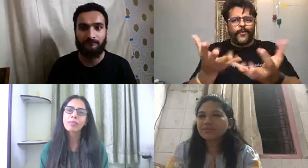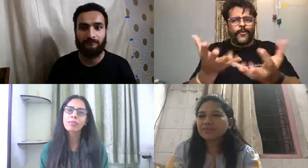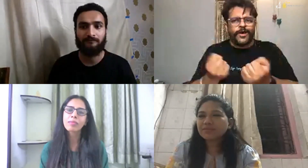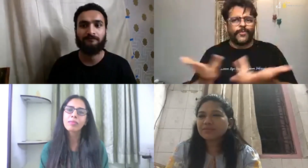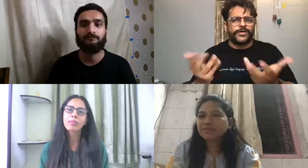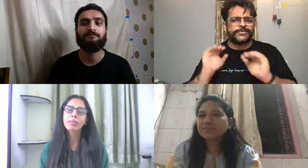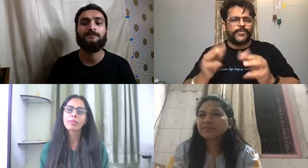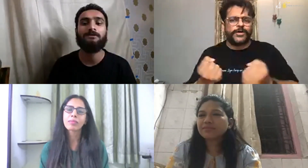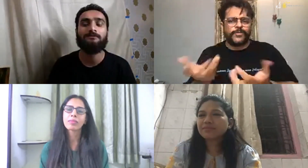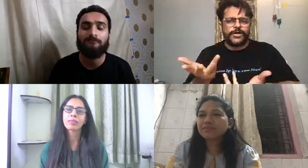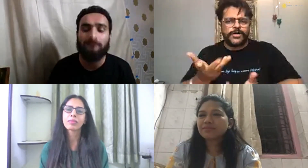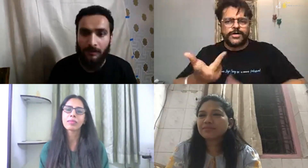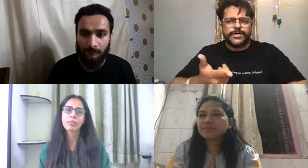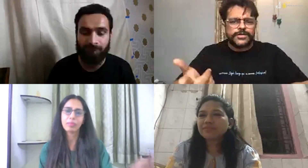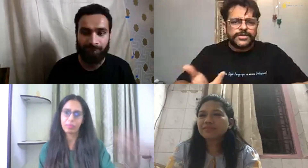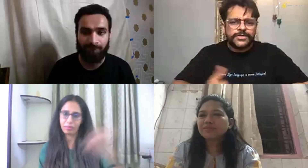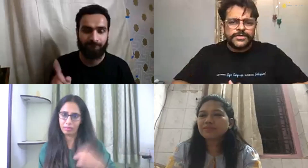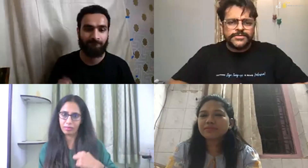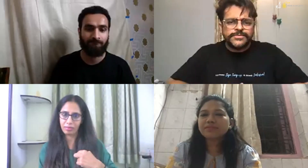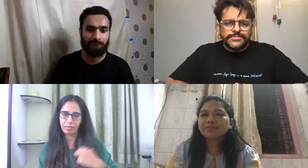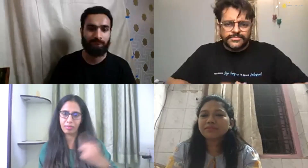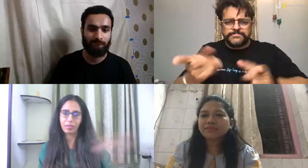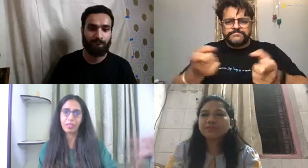kind of a support would you want from the community?